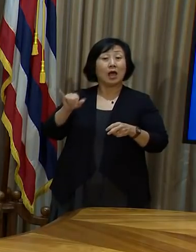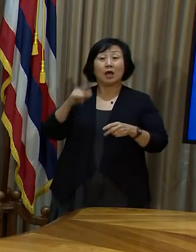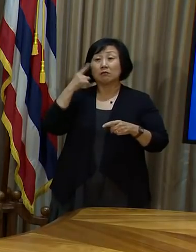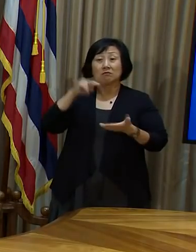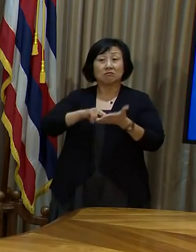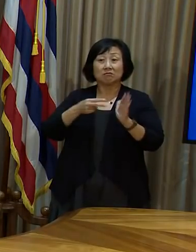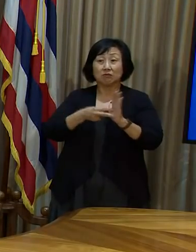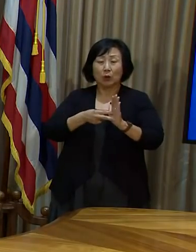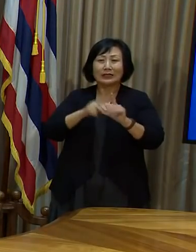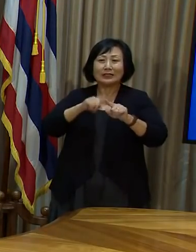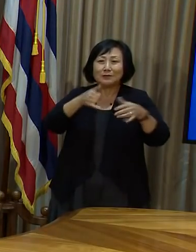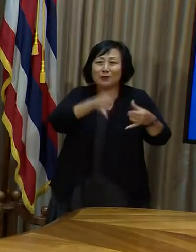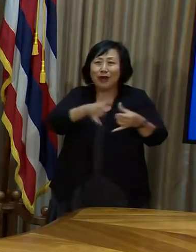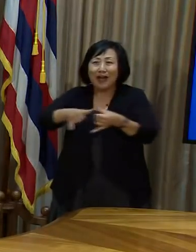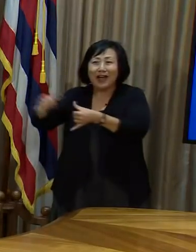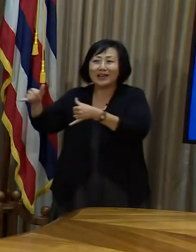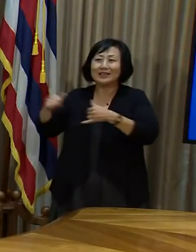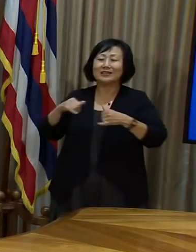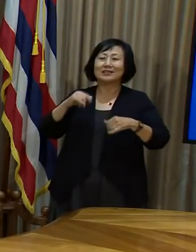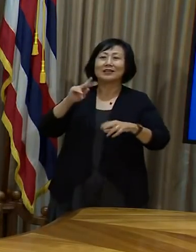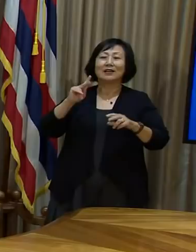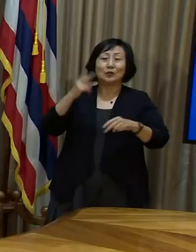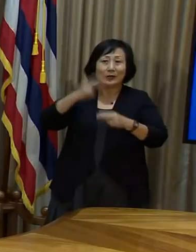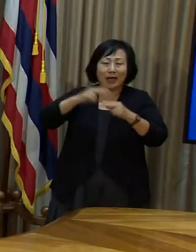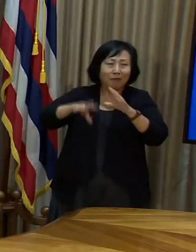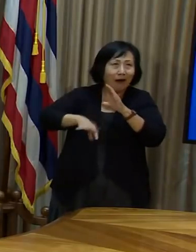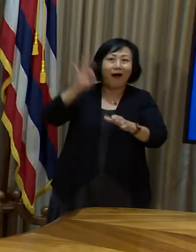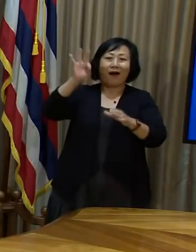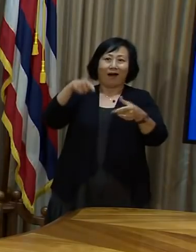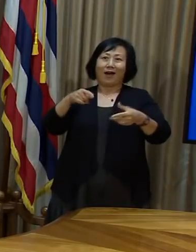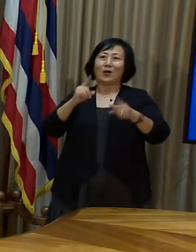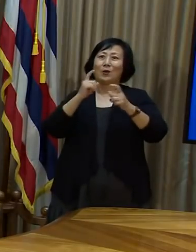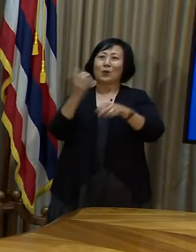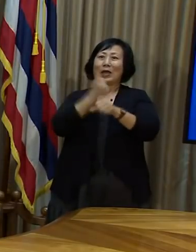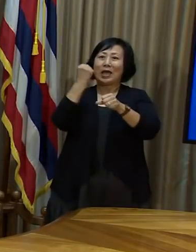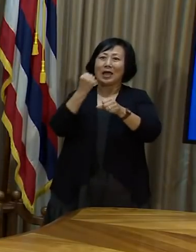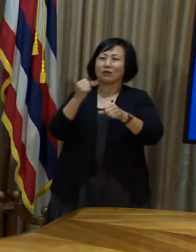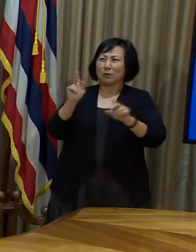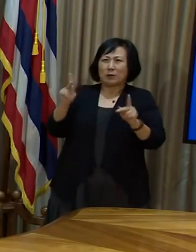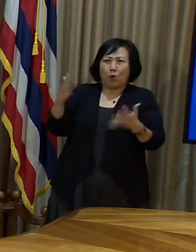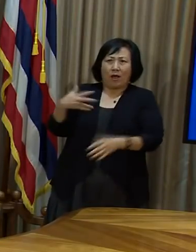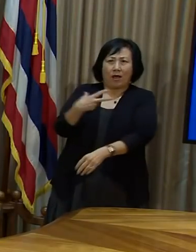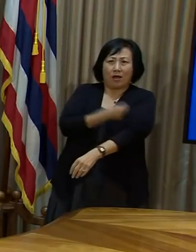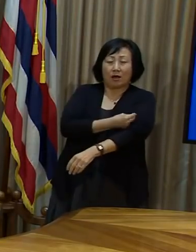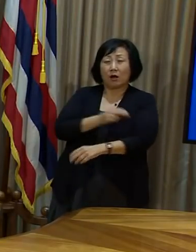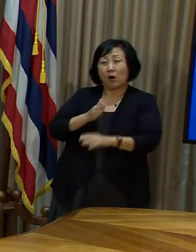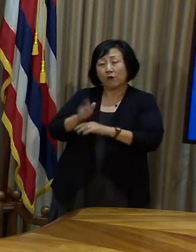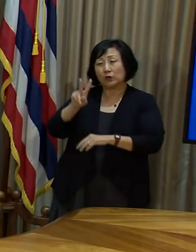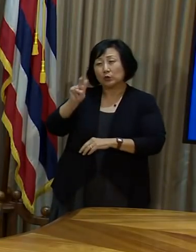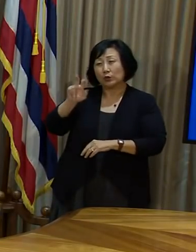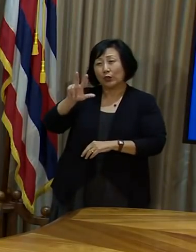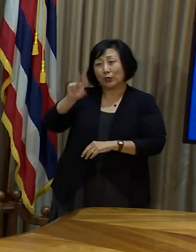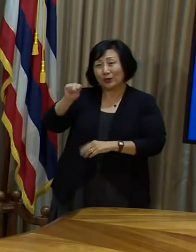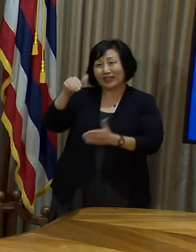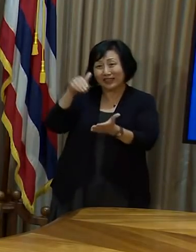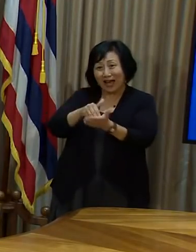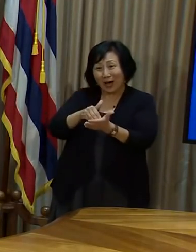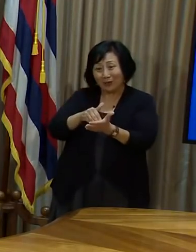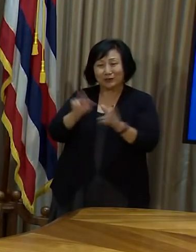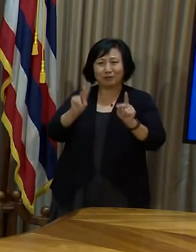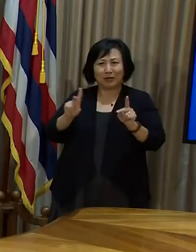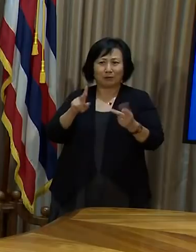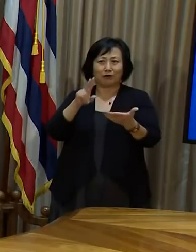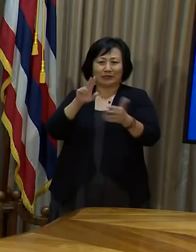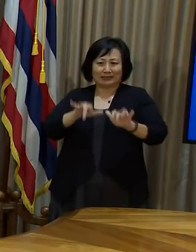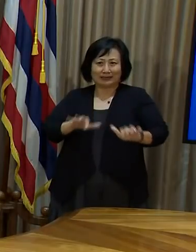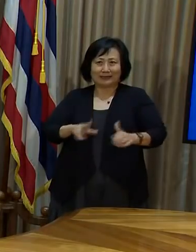deals, drawings available for those who have been vaccinated. More than 230,000 individuals have